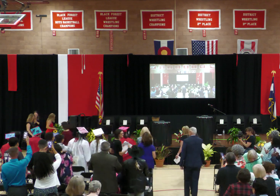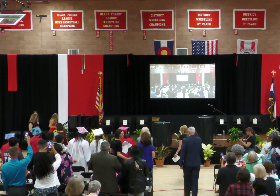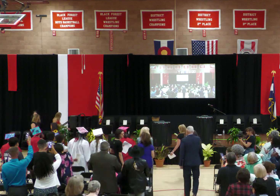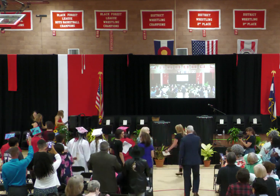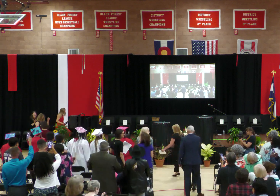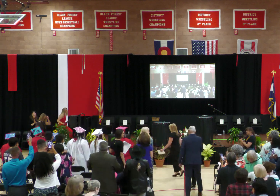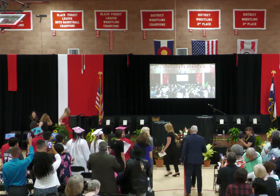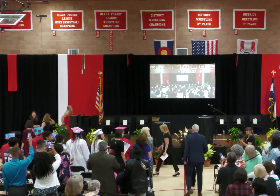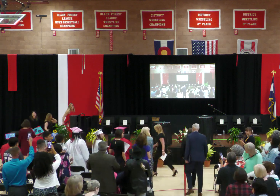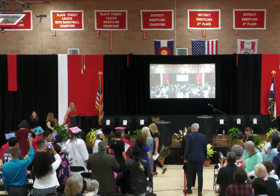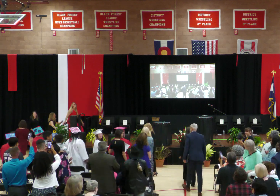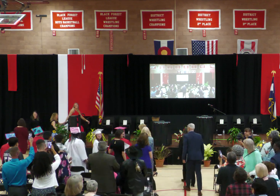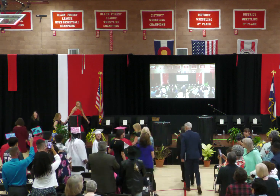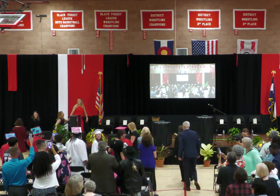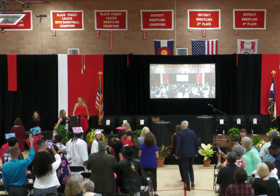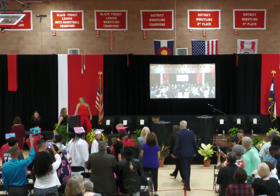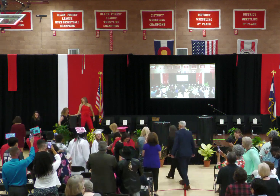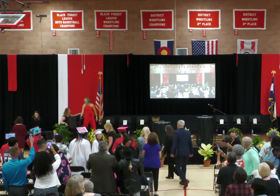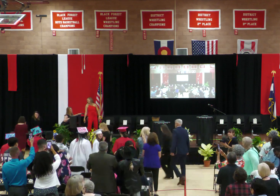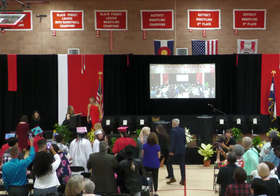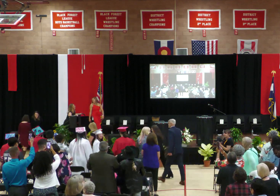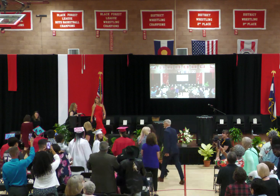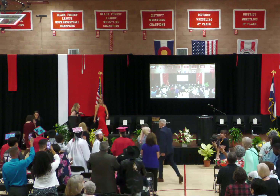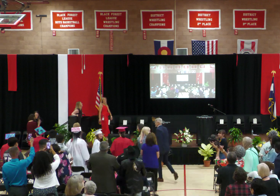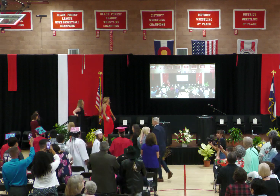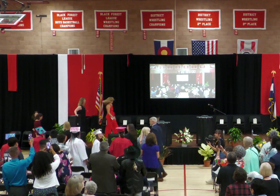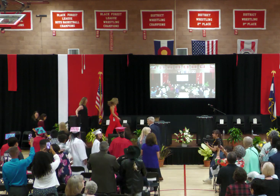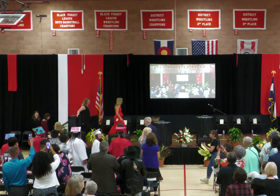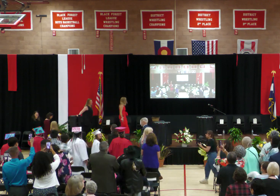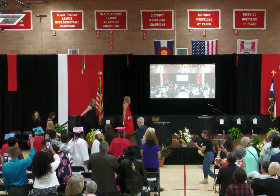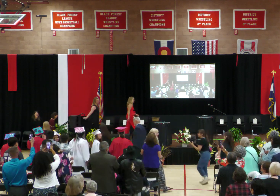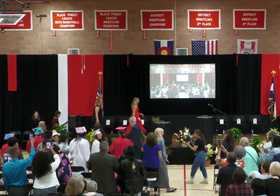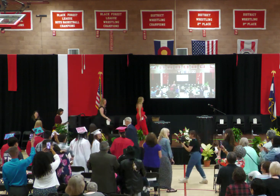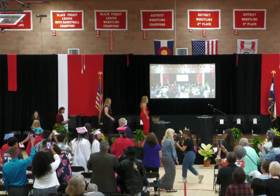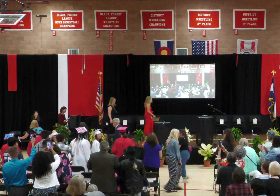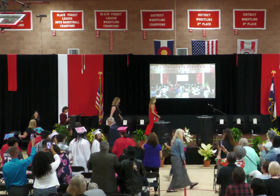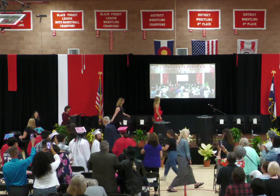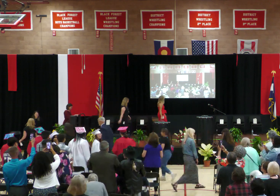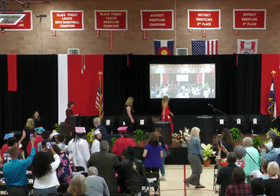Principal Lugo and Principal Huddleston skipped their way up to the stage.